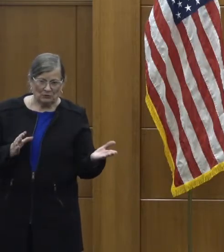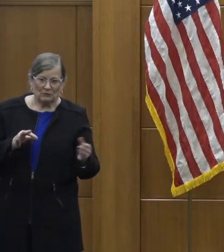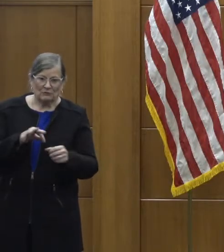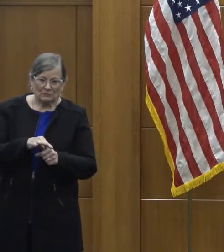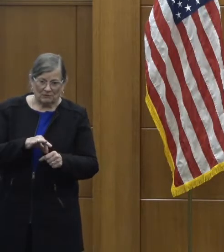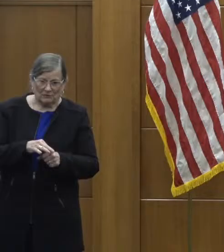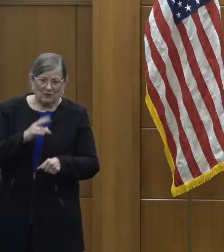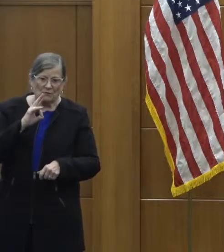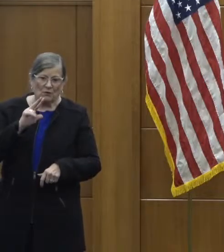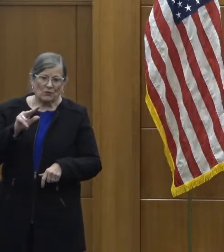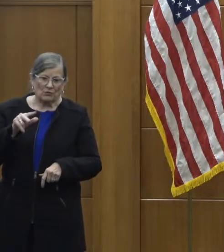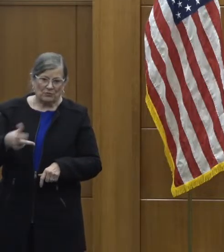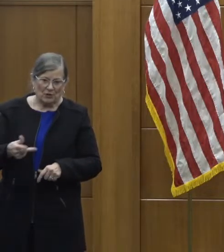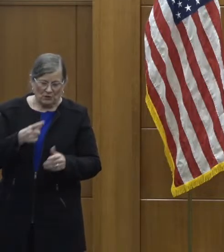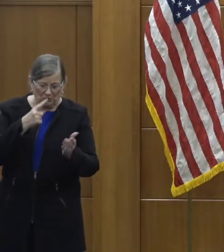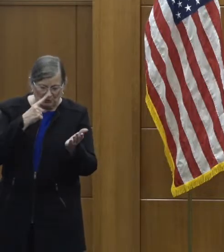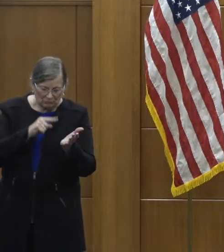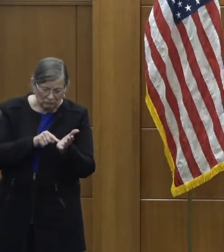December 1st.